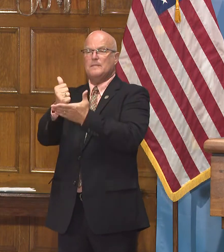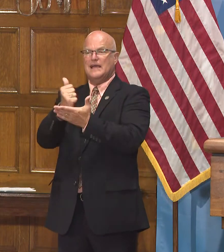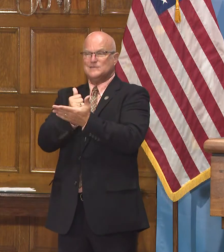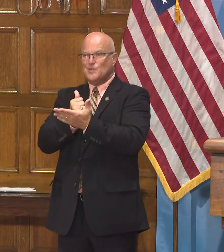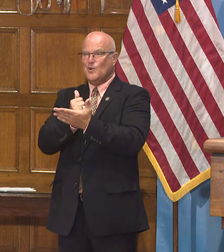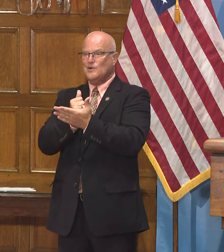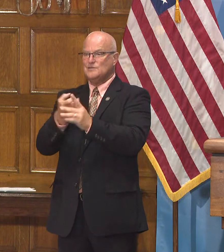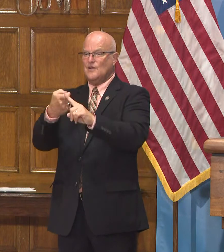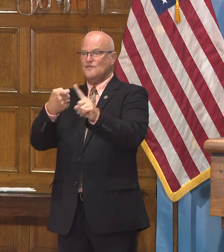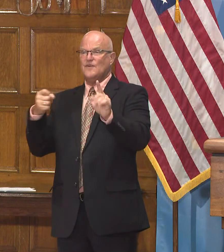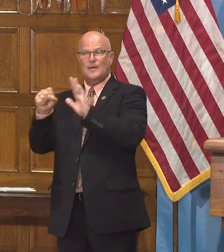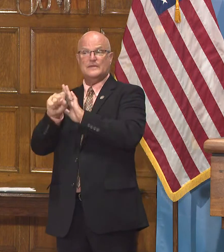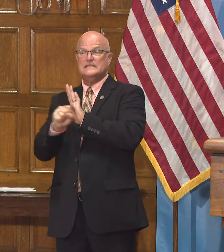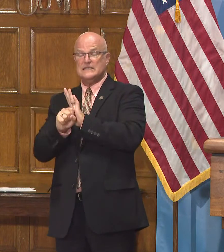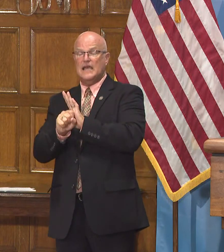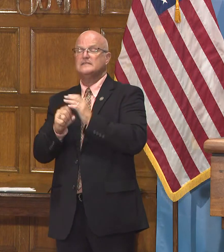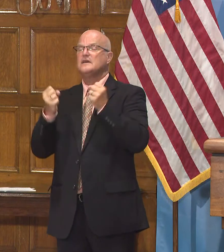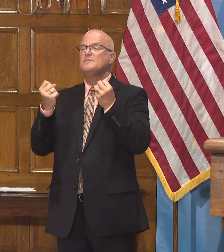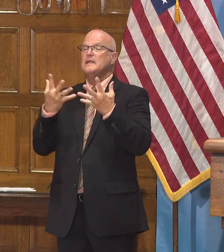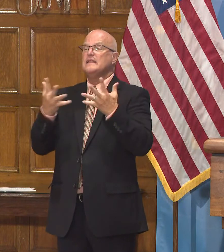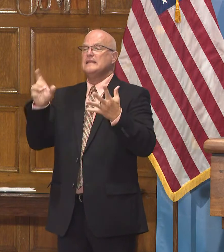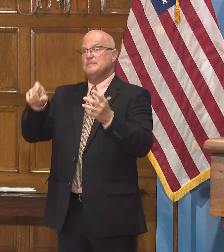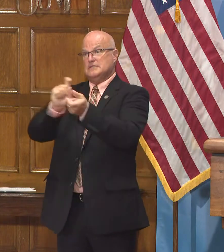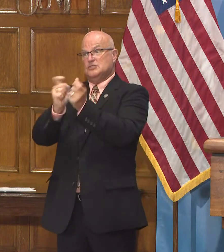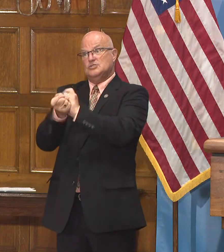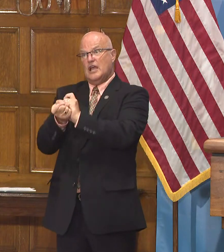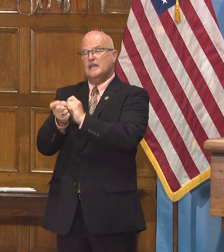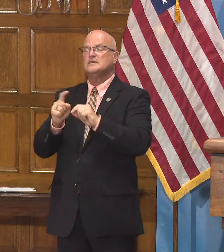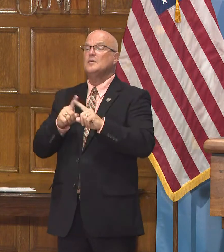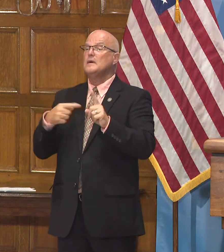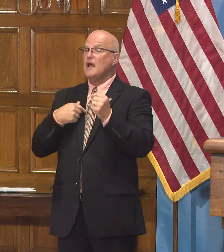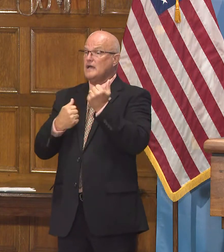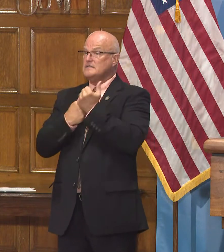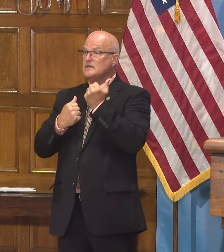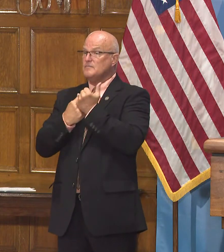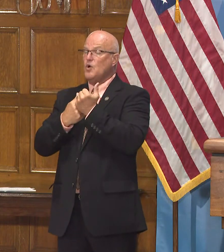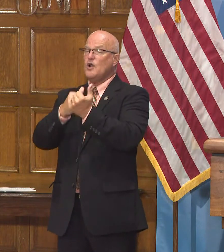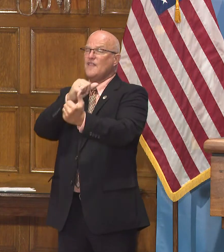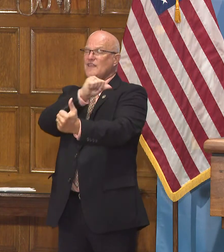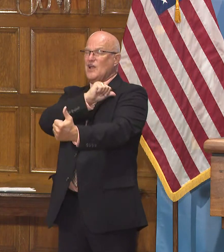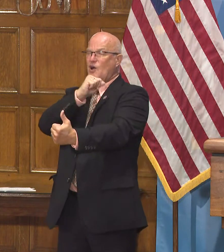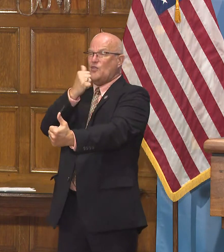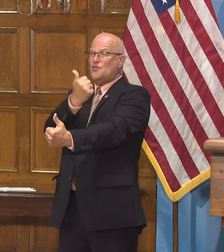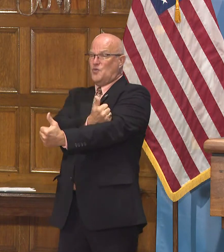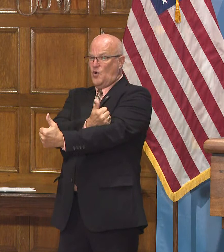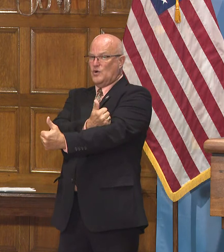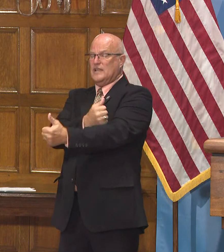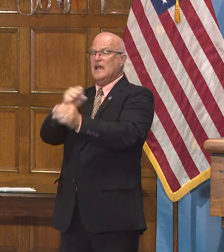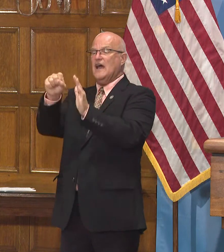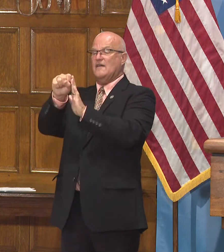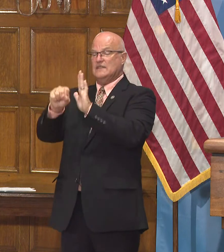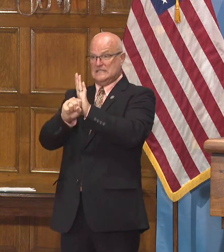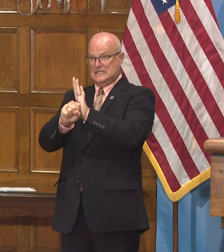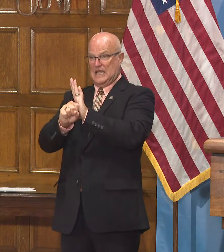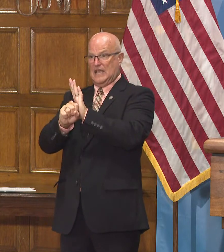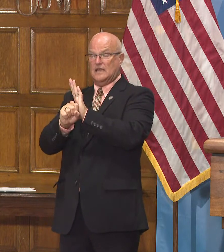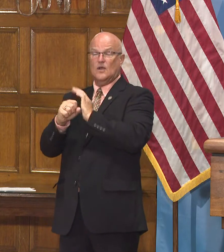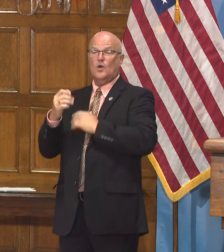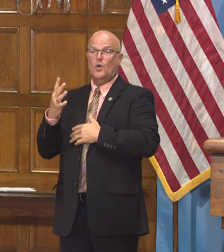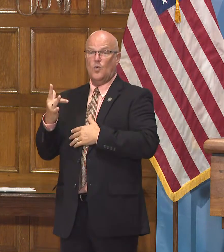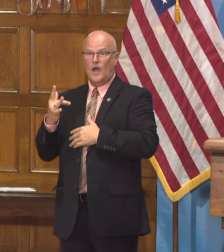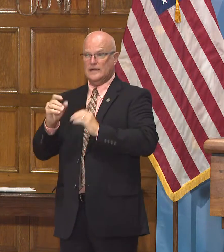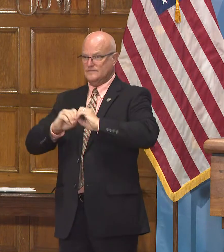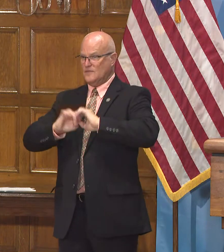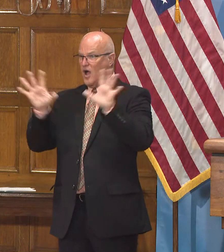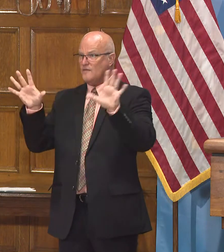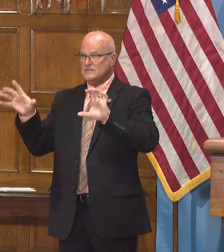mandates from the state, and so a lot of things would have to change. But I do support the authority of the state because we've